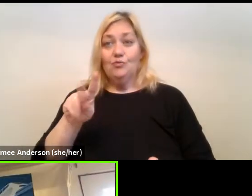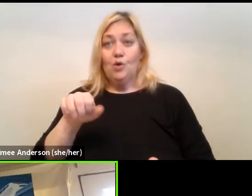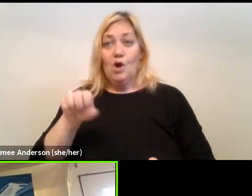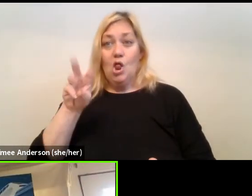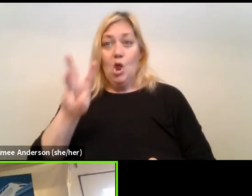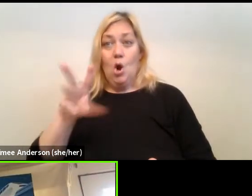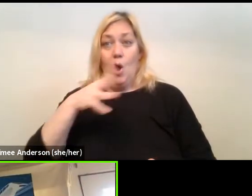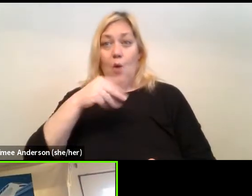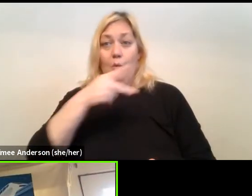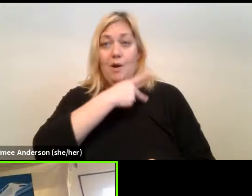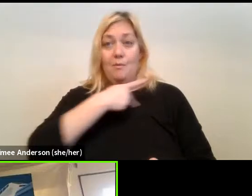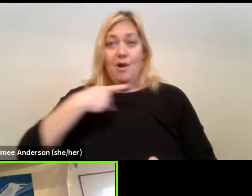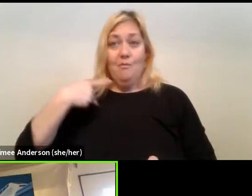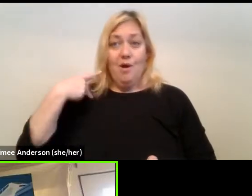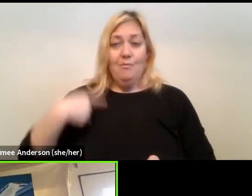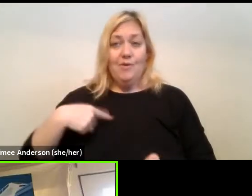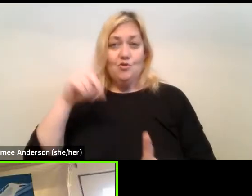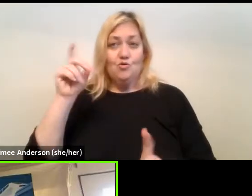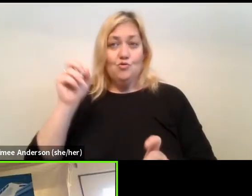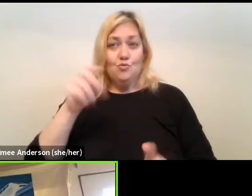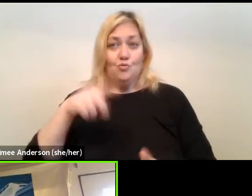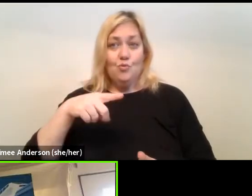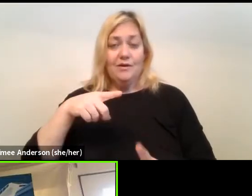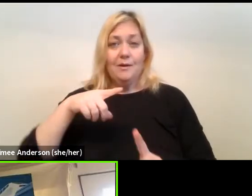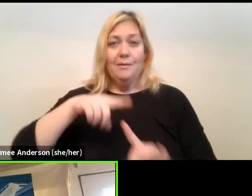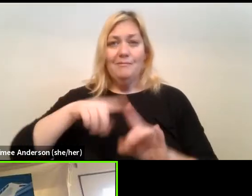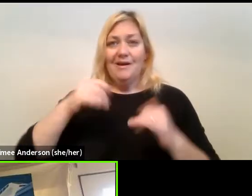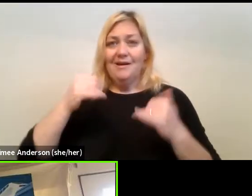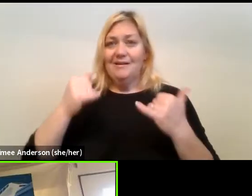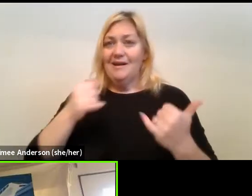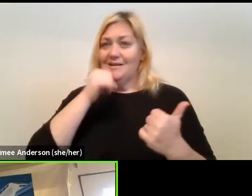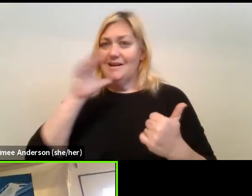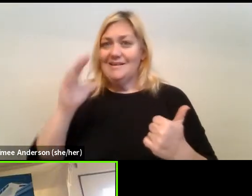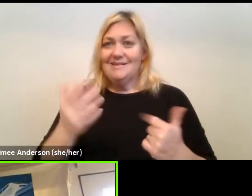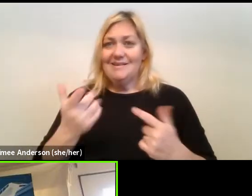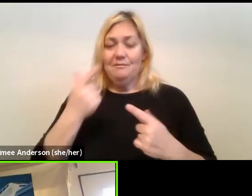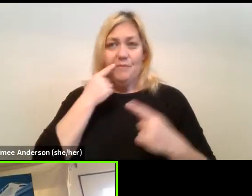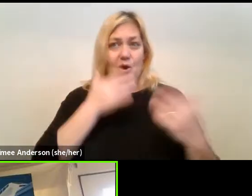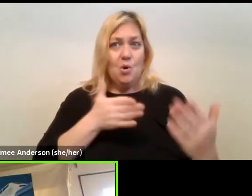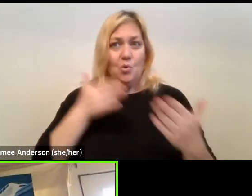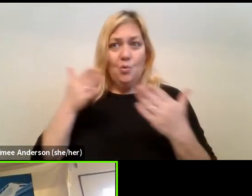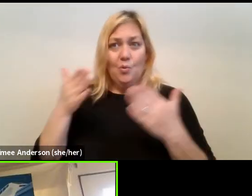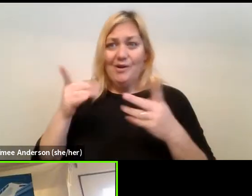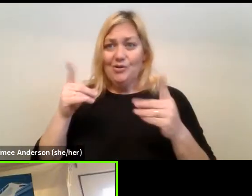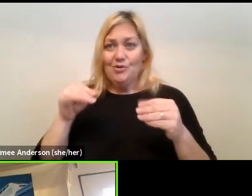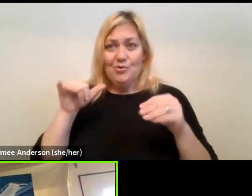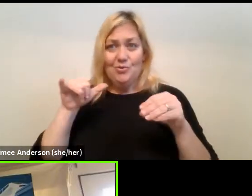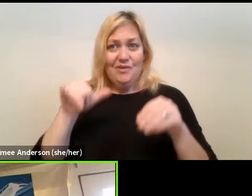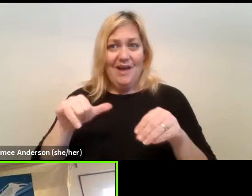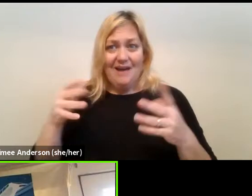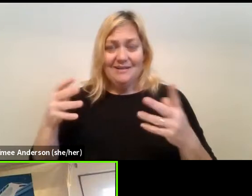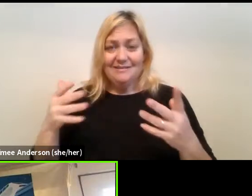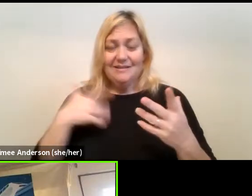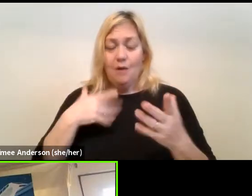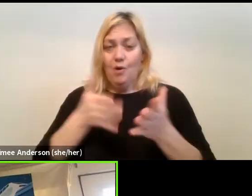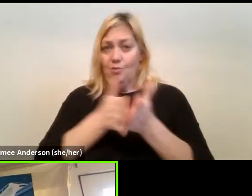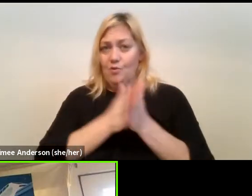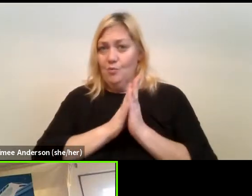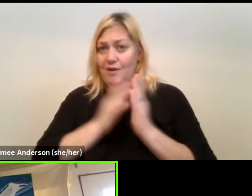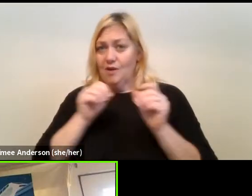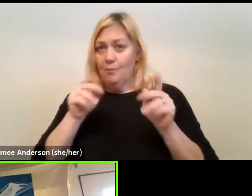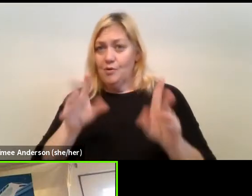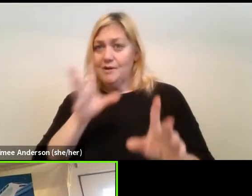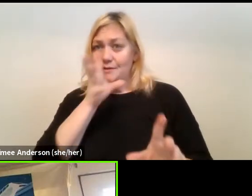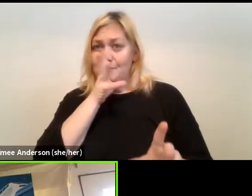do a parliamentary inquiry, but there doesn't seem to be a mechanism to be able to do that other than request the opportunity to speak.